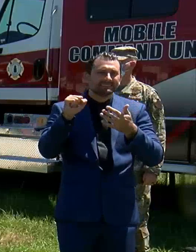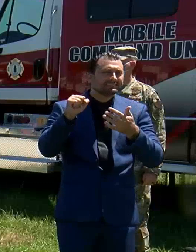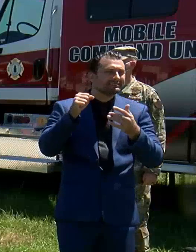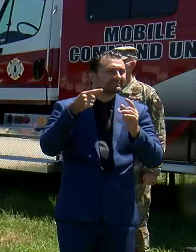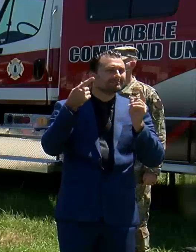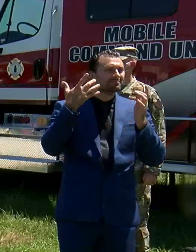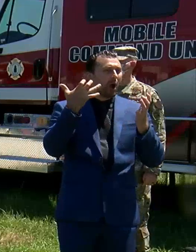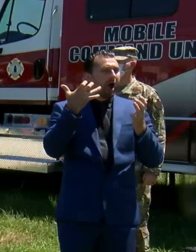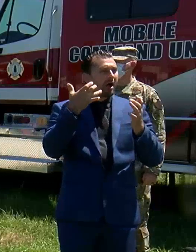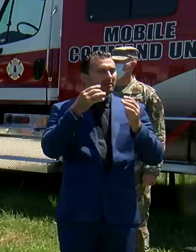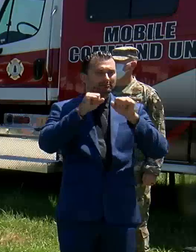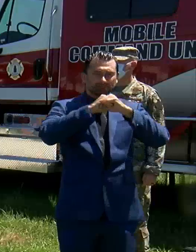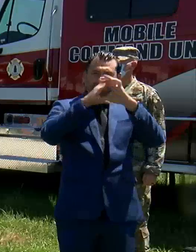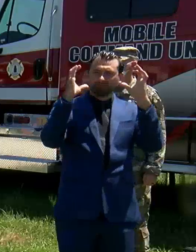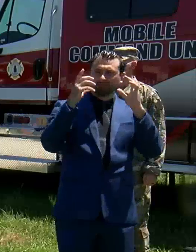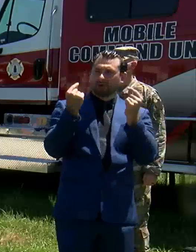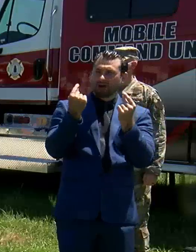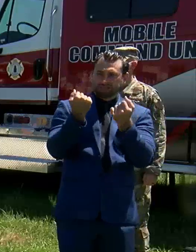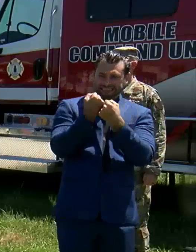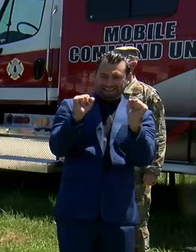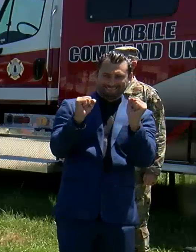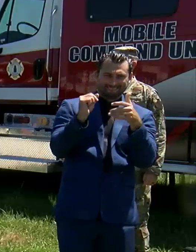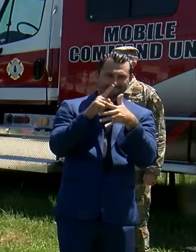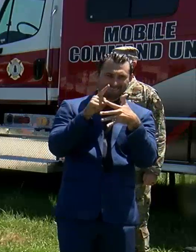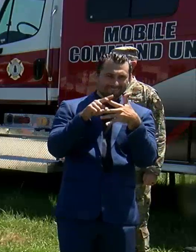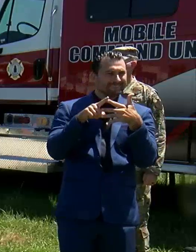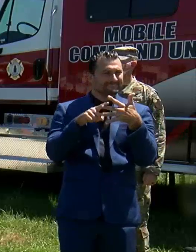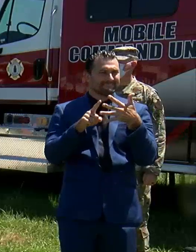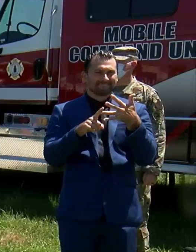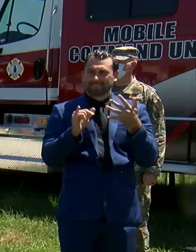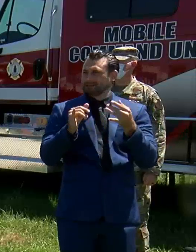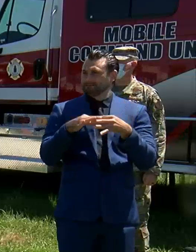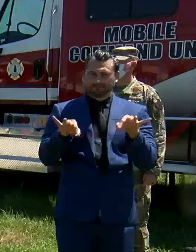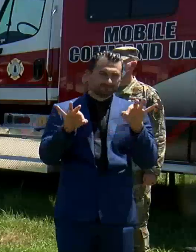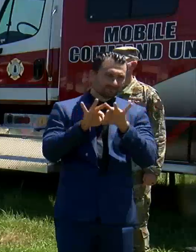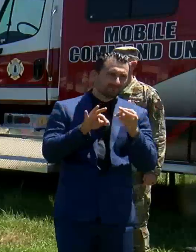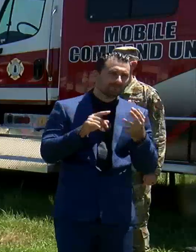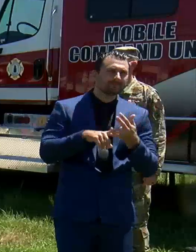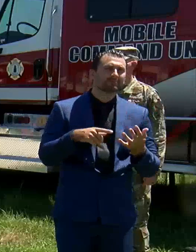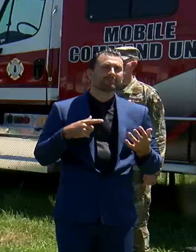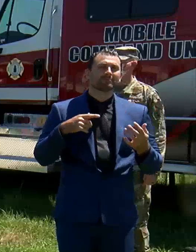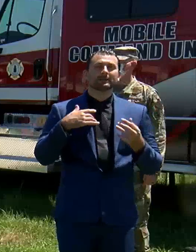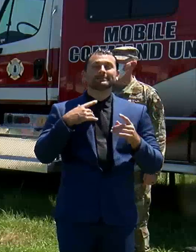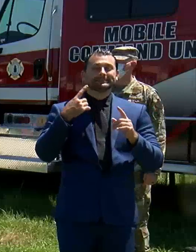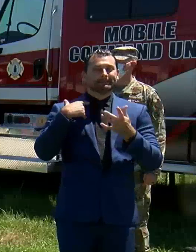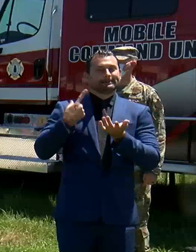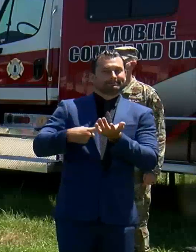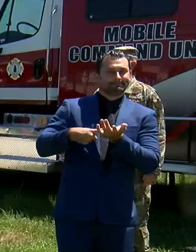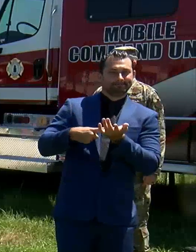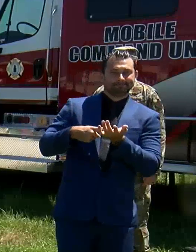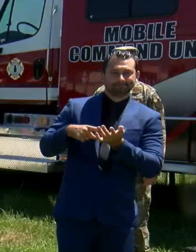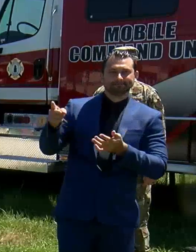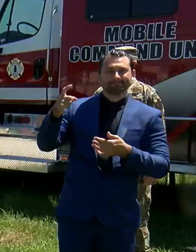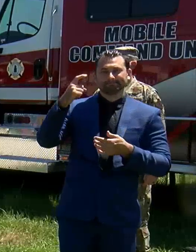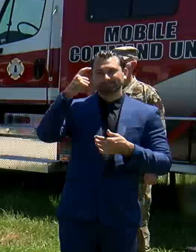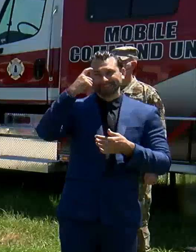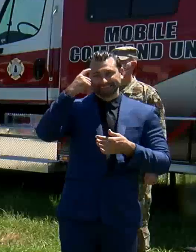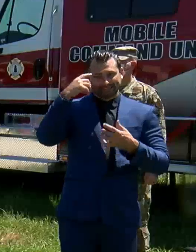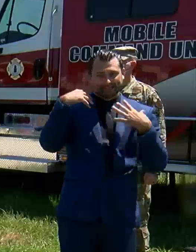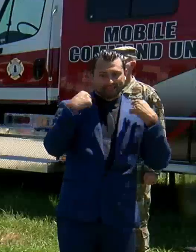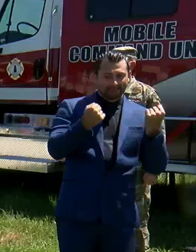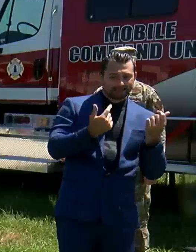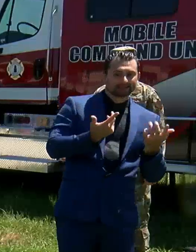for. We're also trying to protect those suffering from mental health and substance abuse. Now, these populations are not discussed